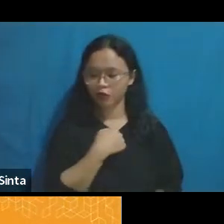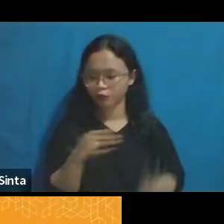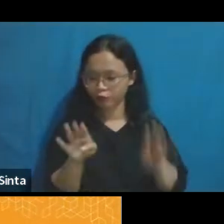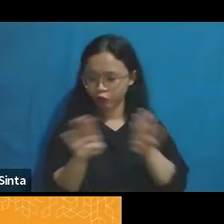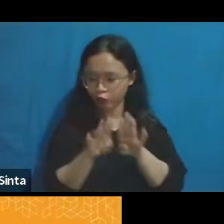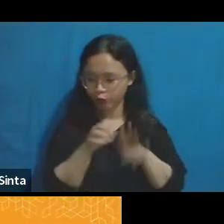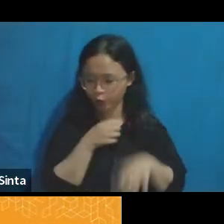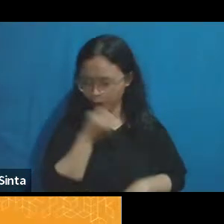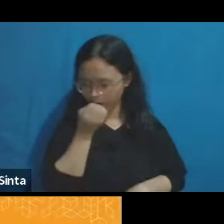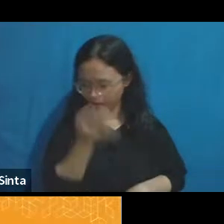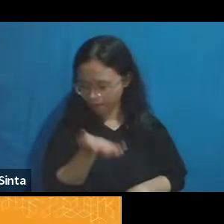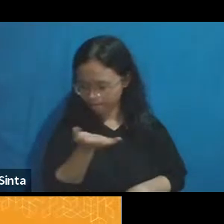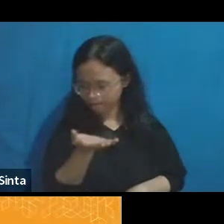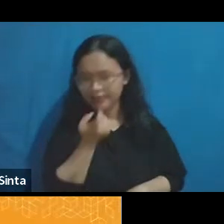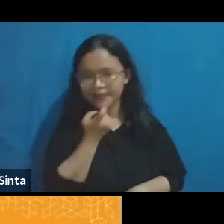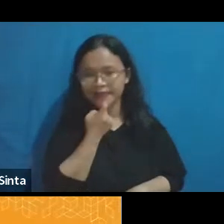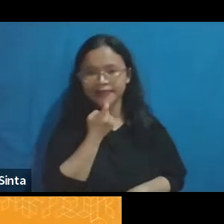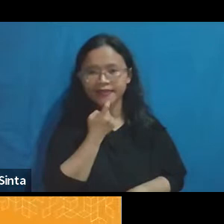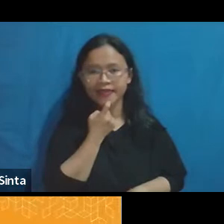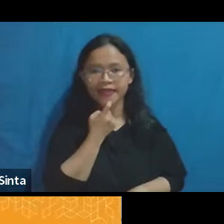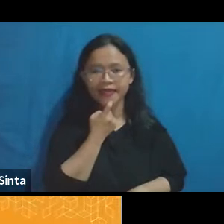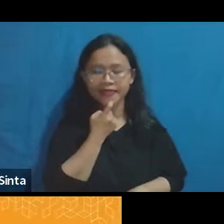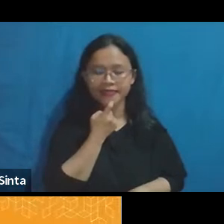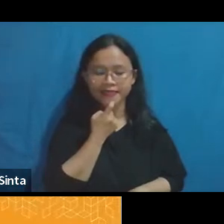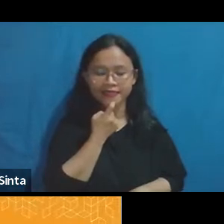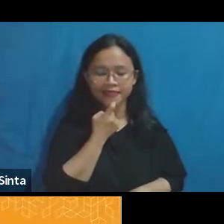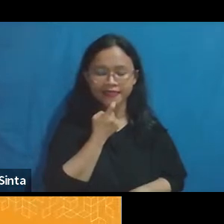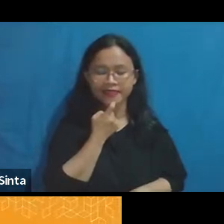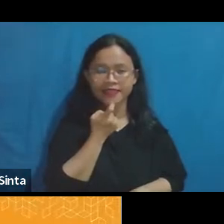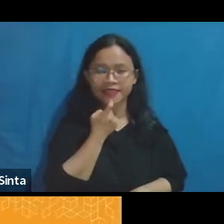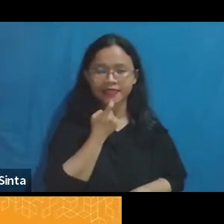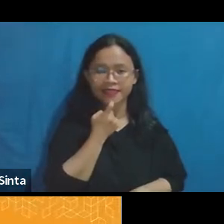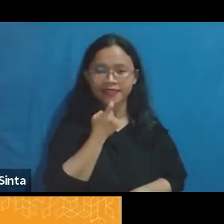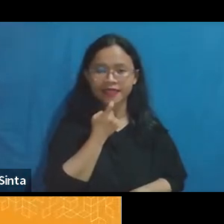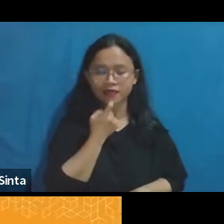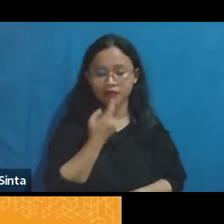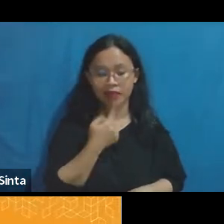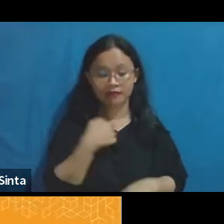maybe our research is